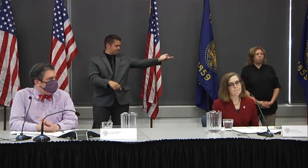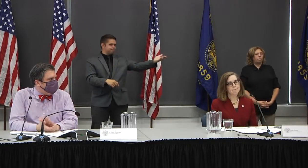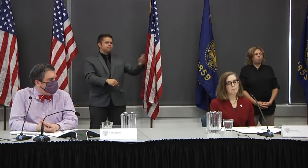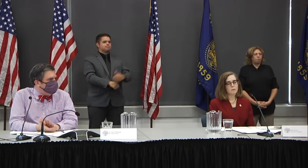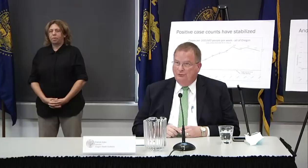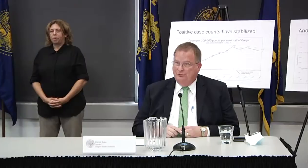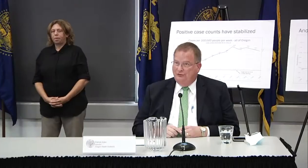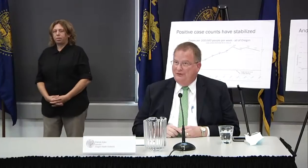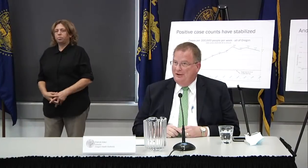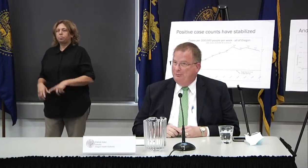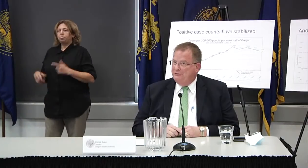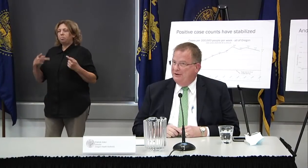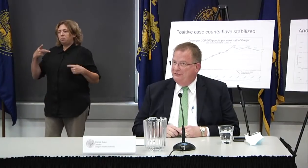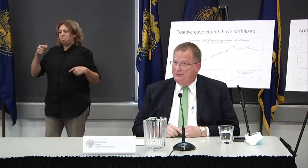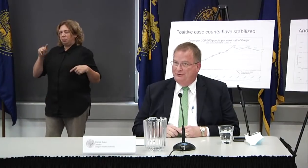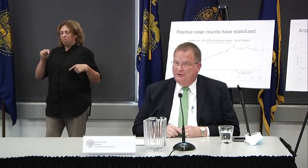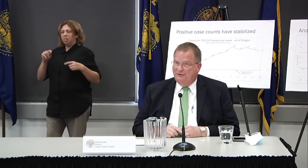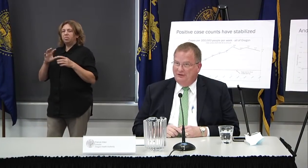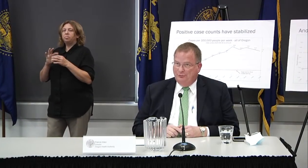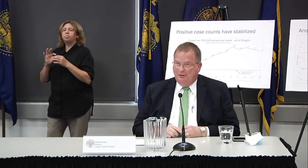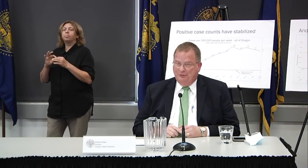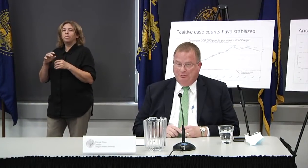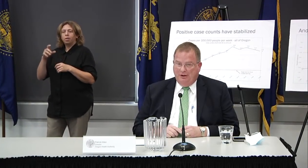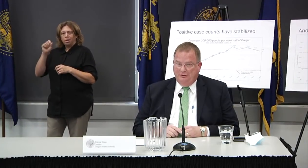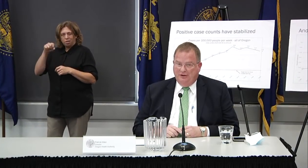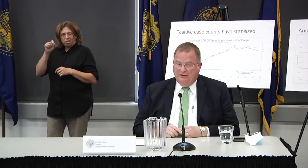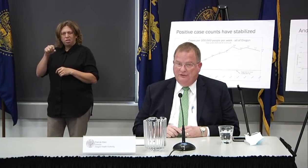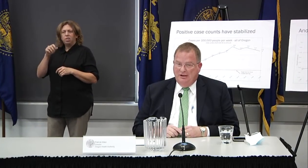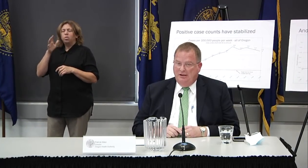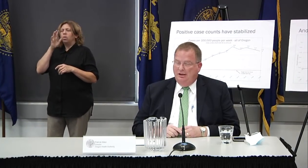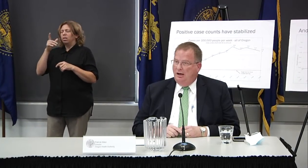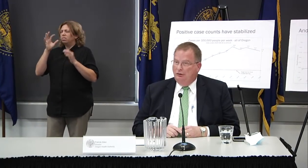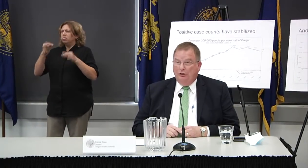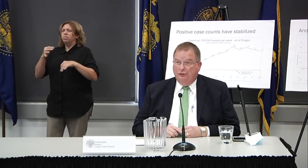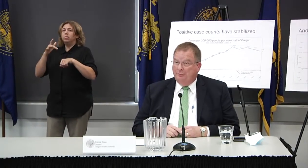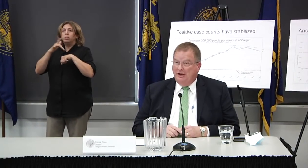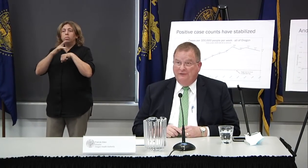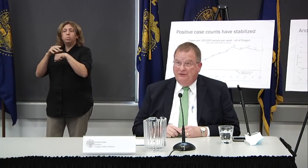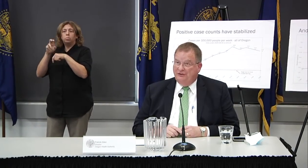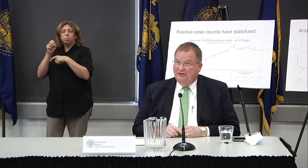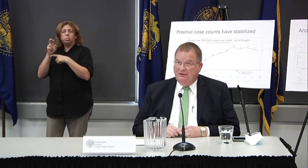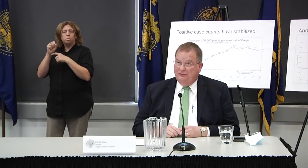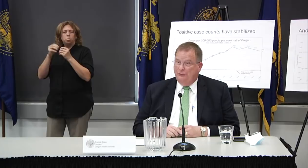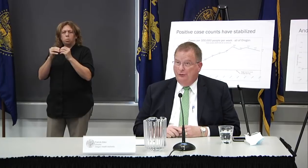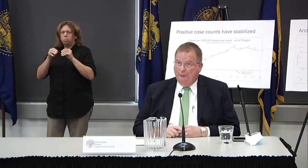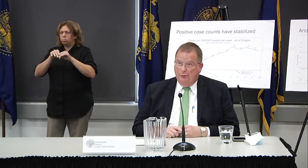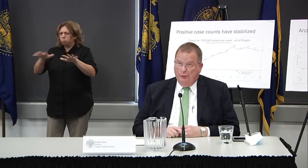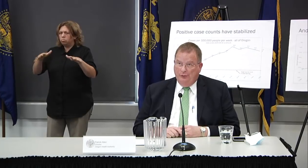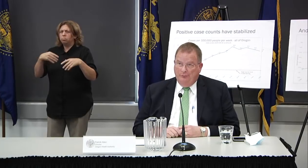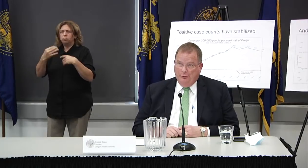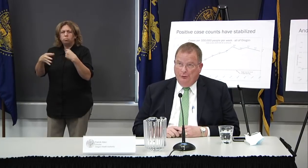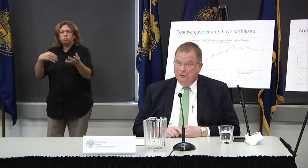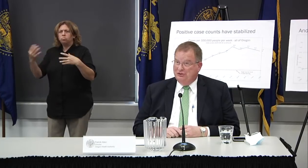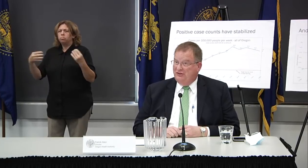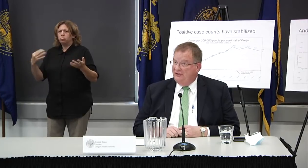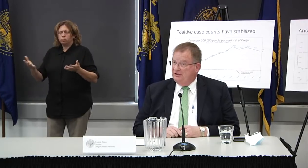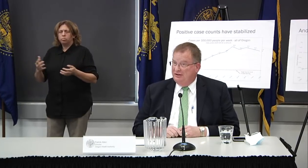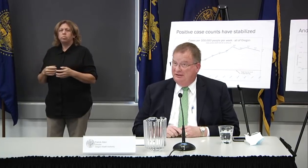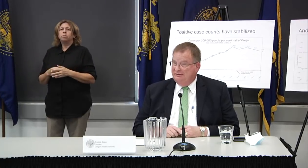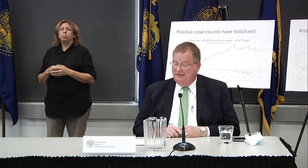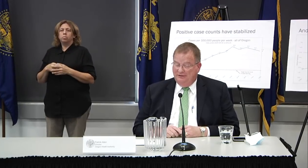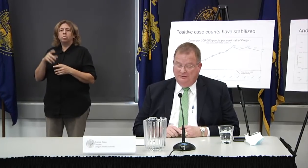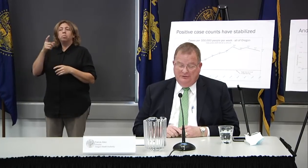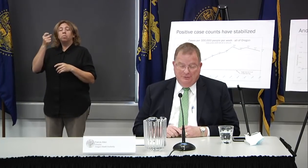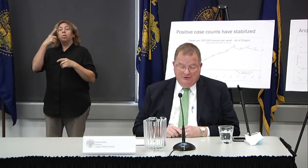provide additional resources, help, advice, those kinds of things. We're able to prioritize long-term care facilities for more urgent